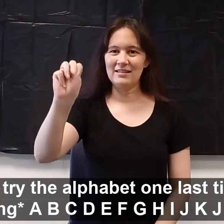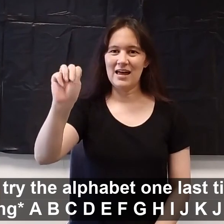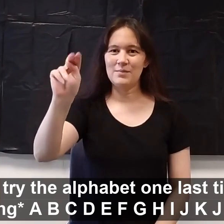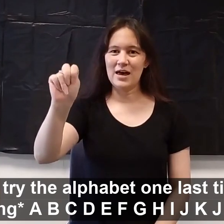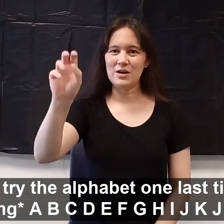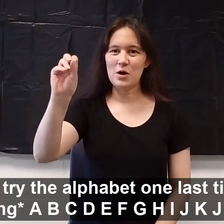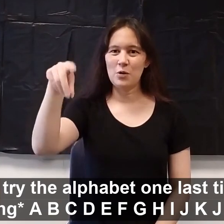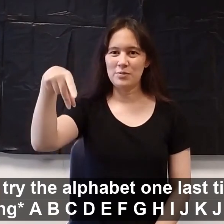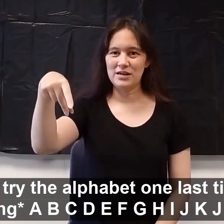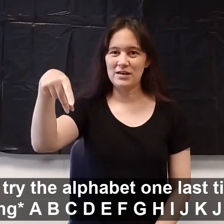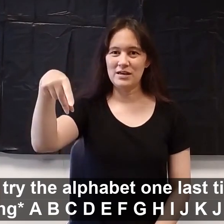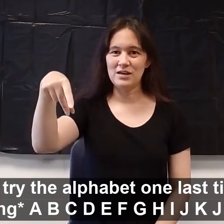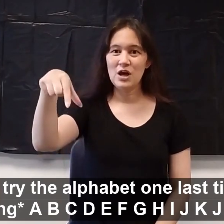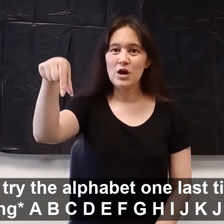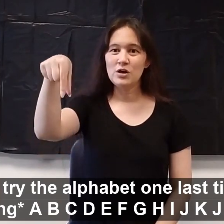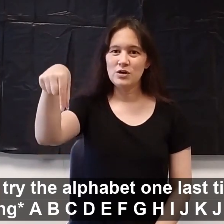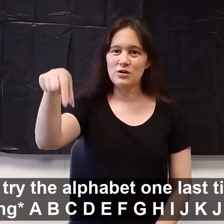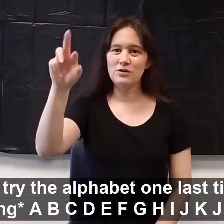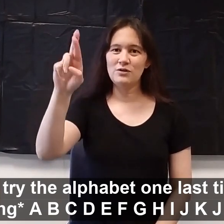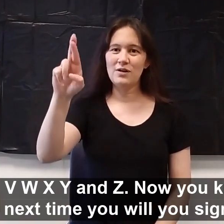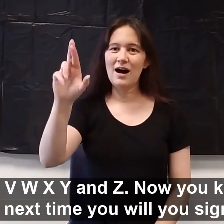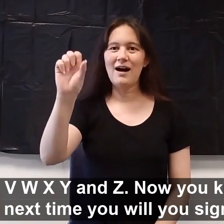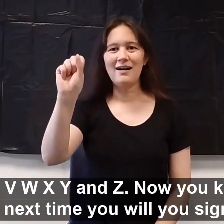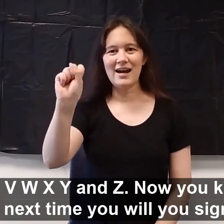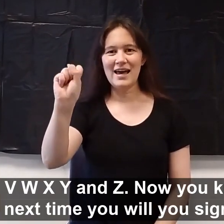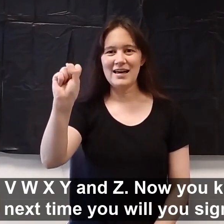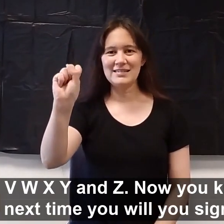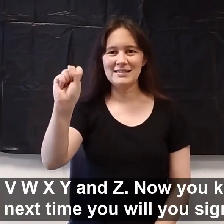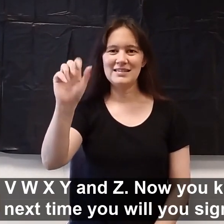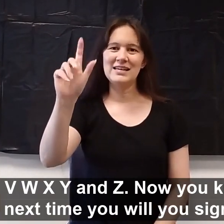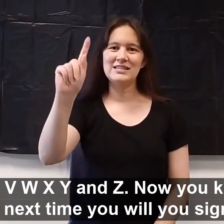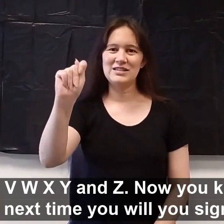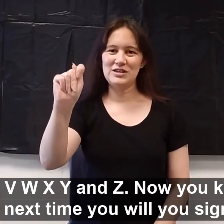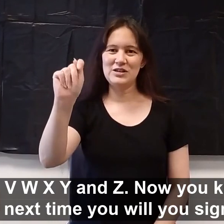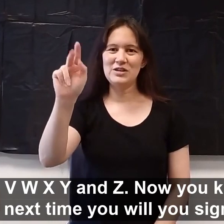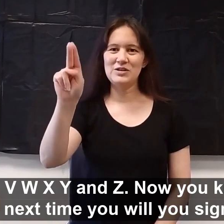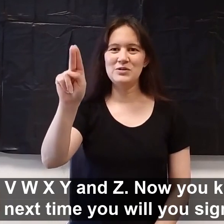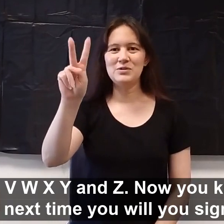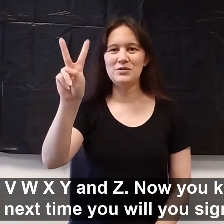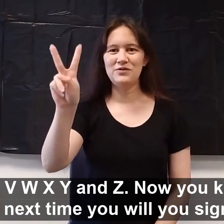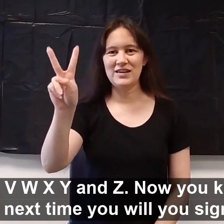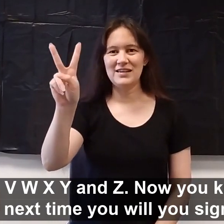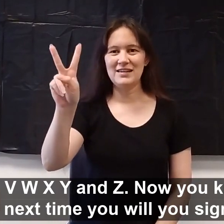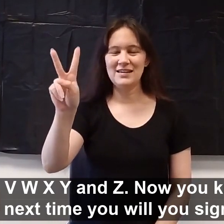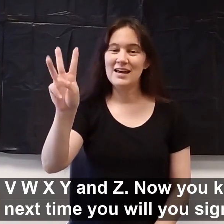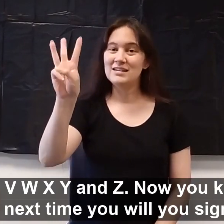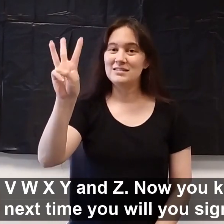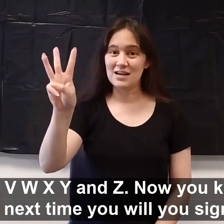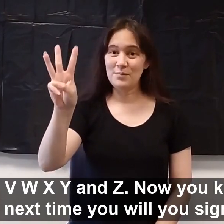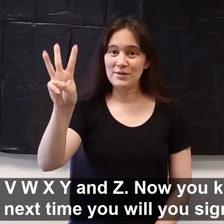M, N, O, P, Q, R, S, T, U, V,